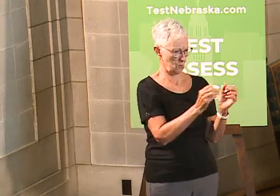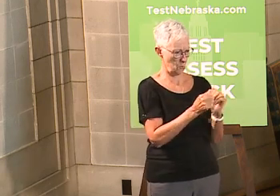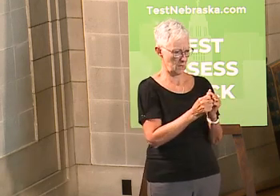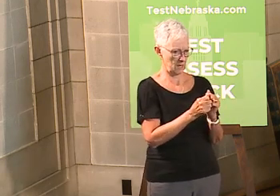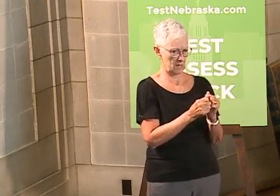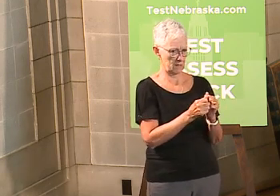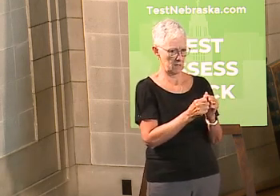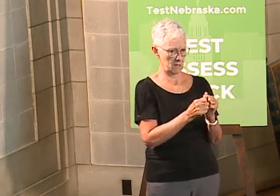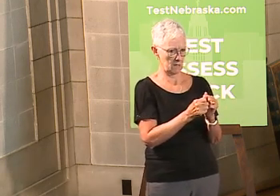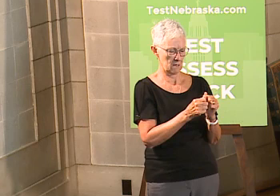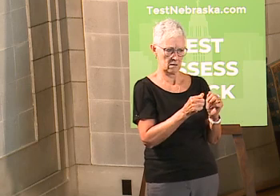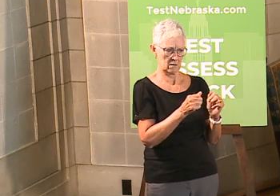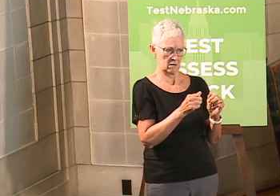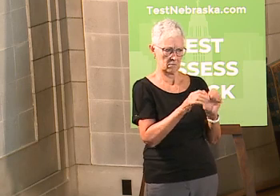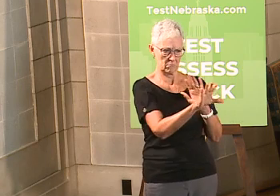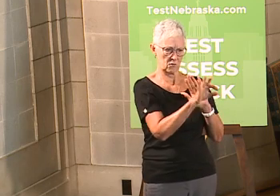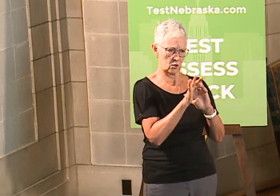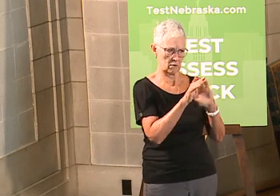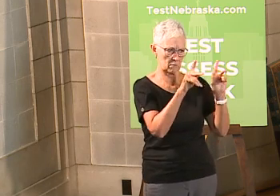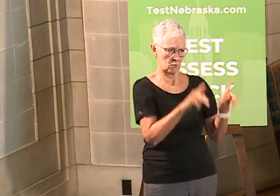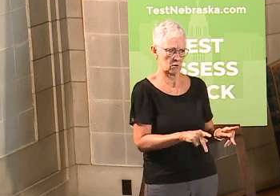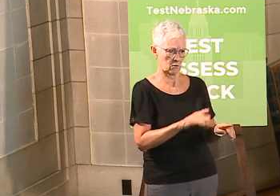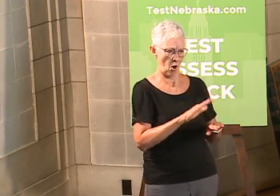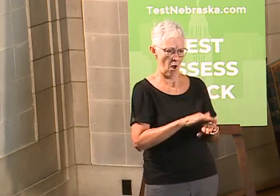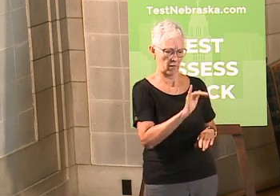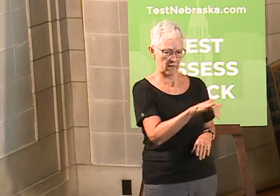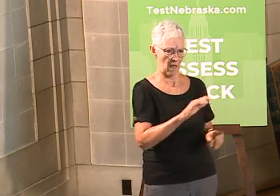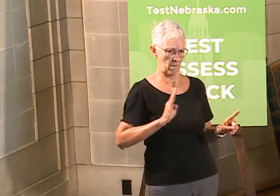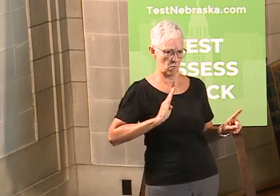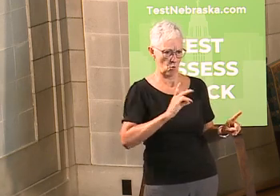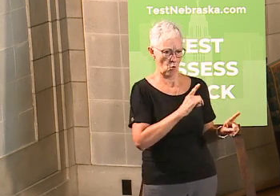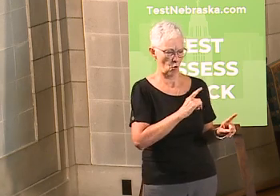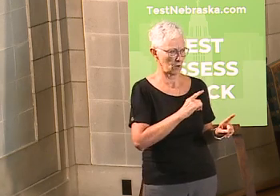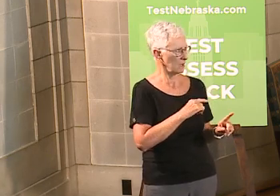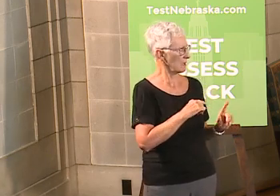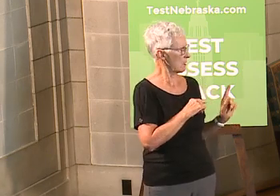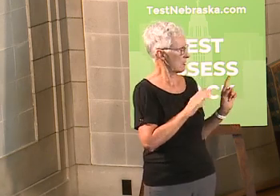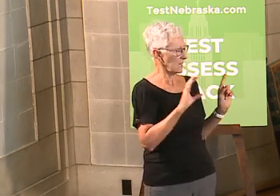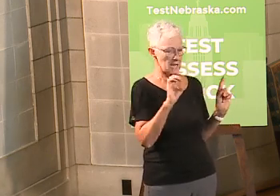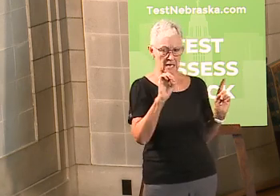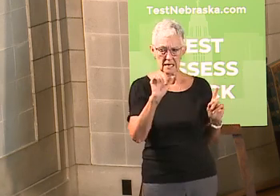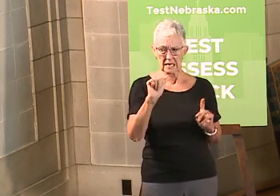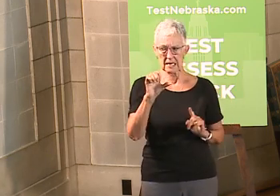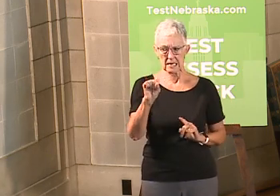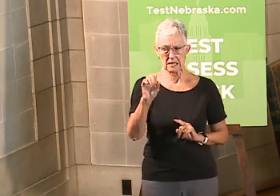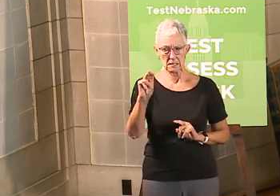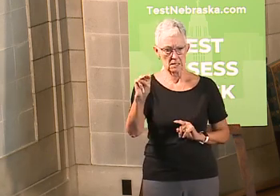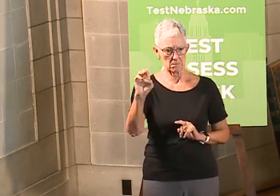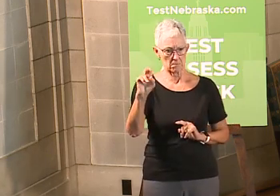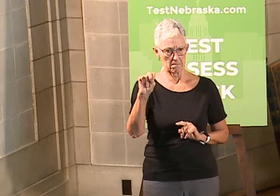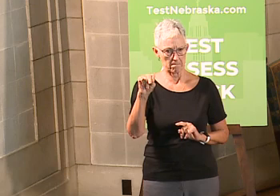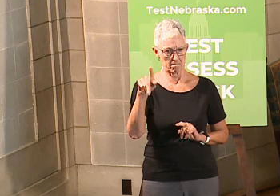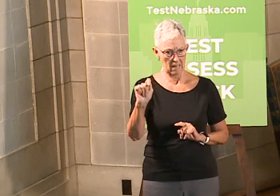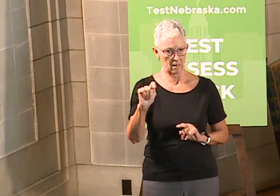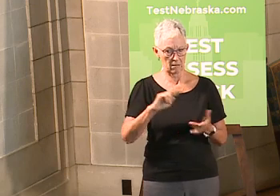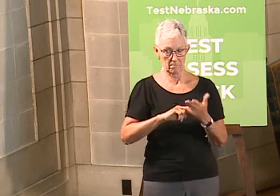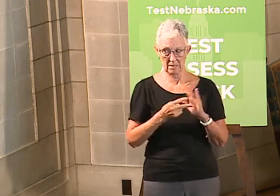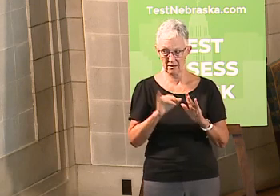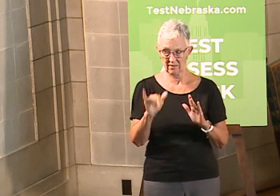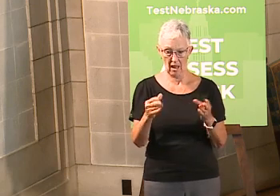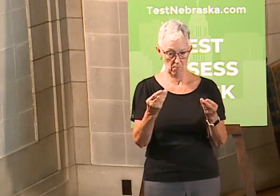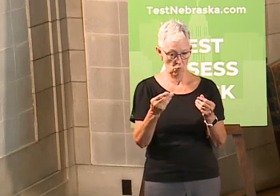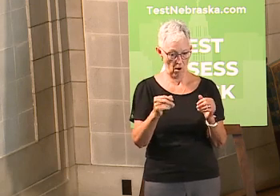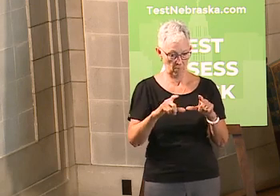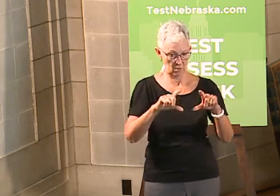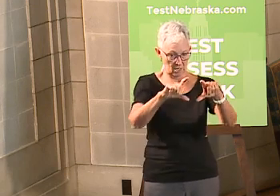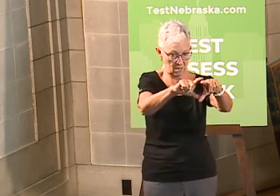about Nebraska Environmental Trust? And it gets back to the issue of easements and whether or not those properties come off the tax rolls permanently or